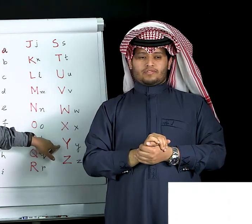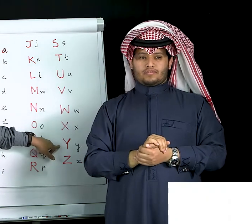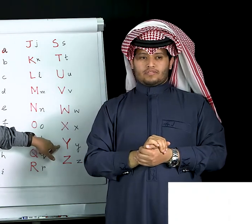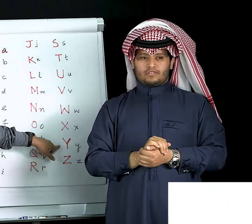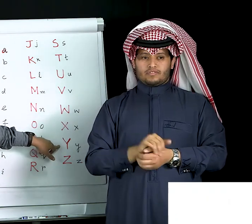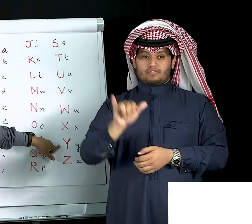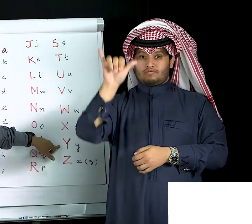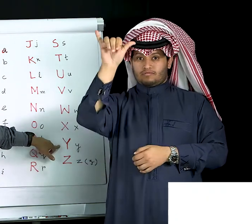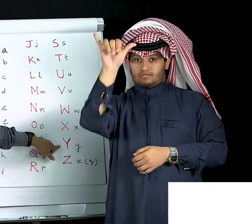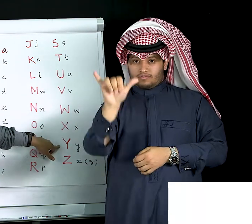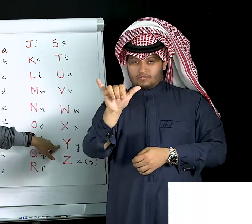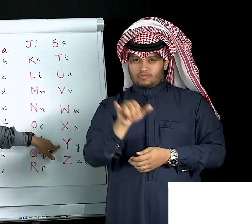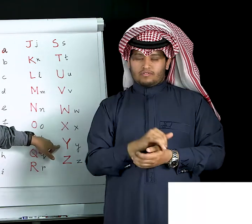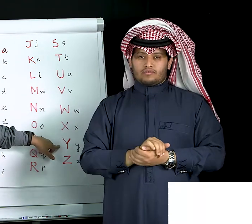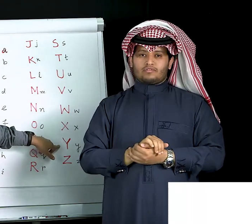Y for